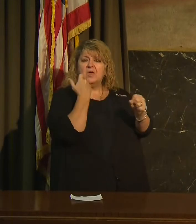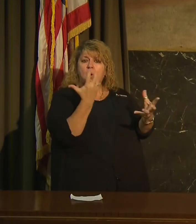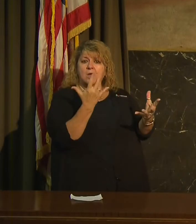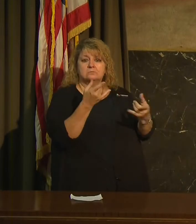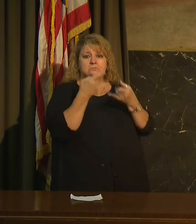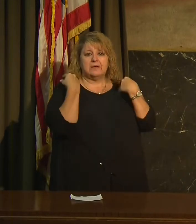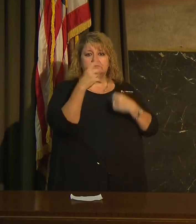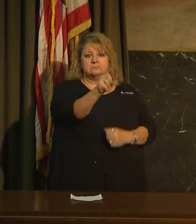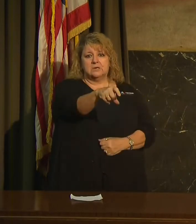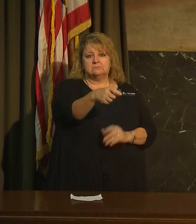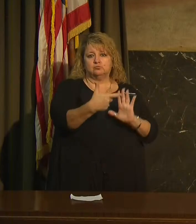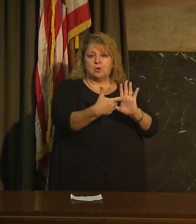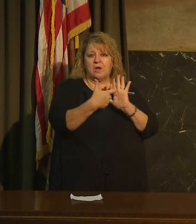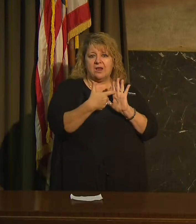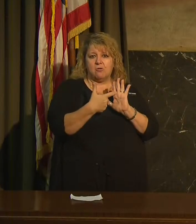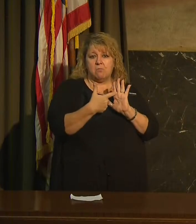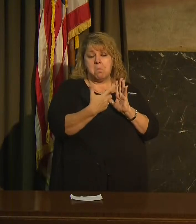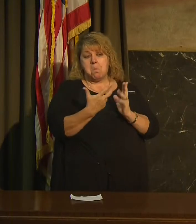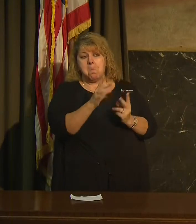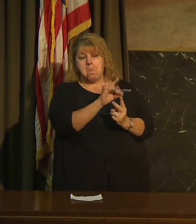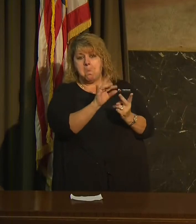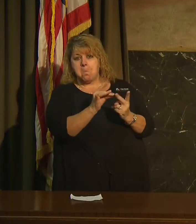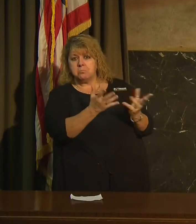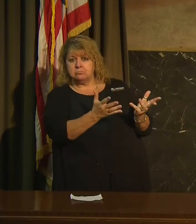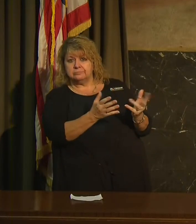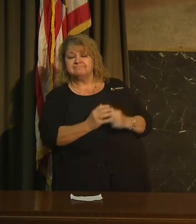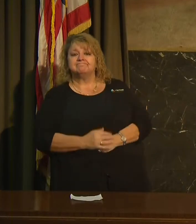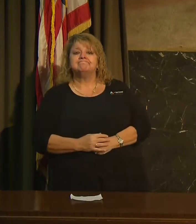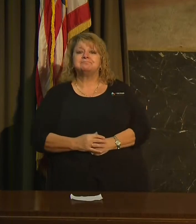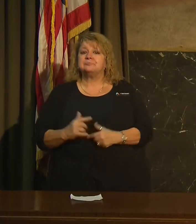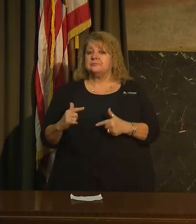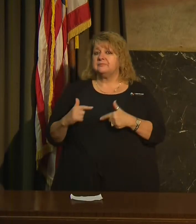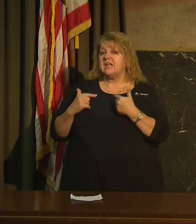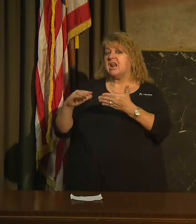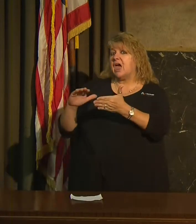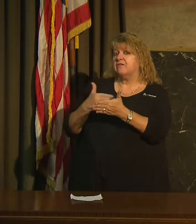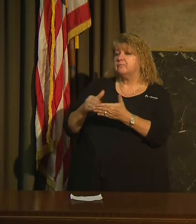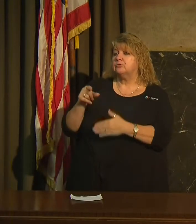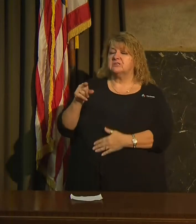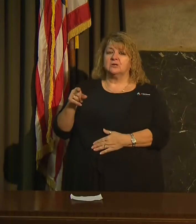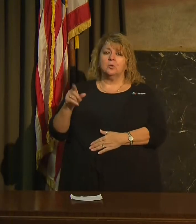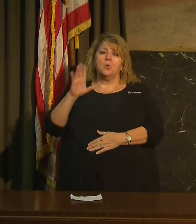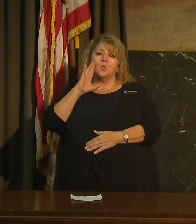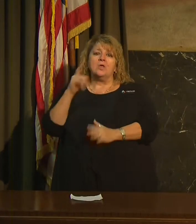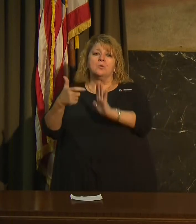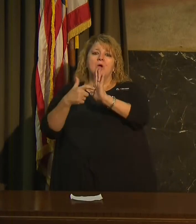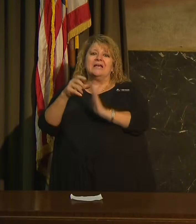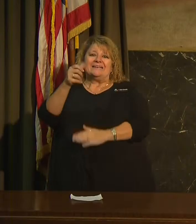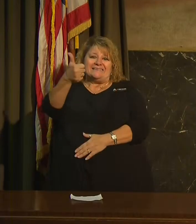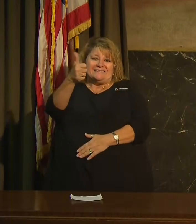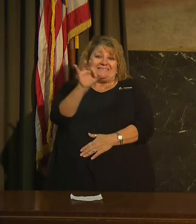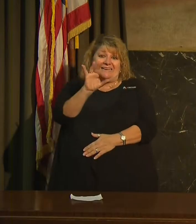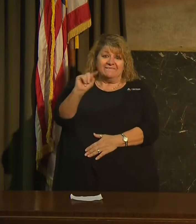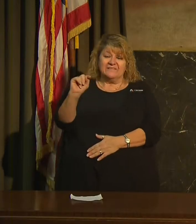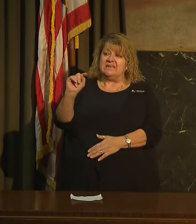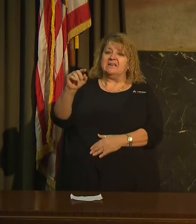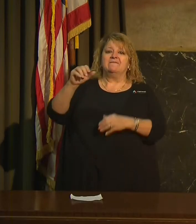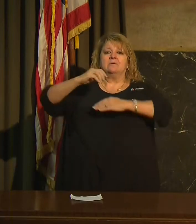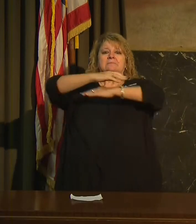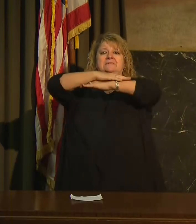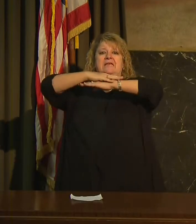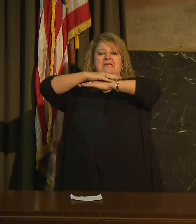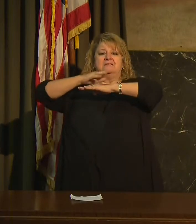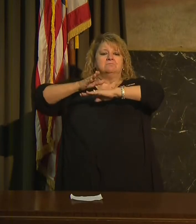mandate. For live music, new regulations will require 10 feet of space between the stage and the